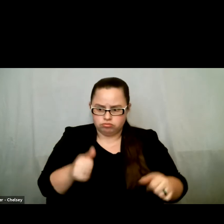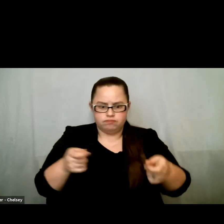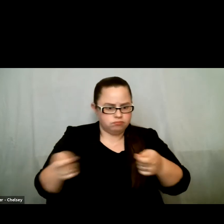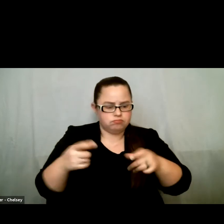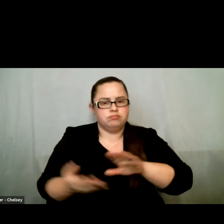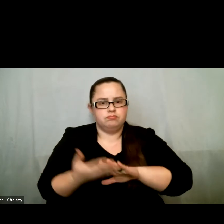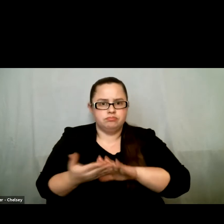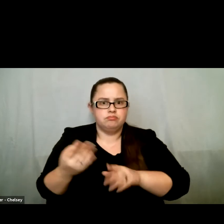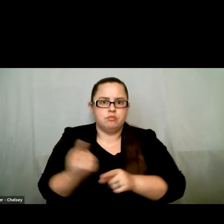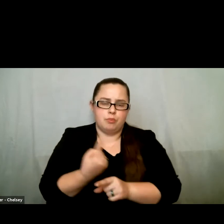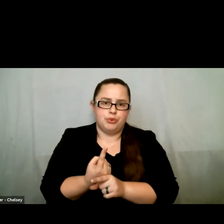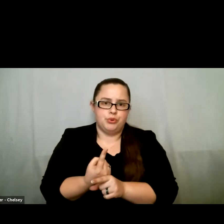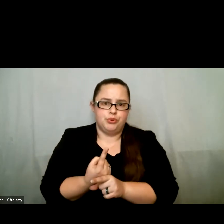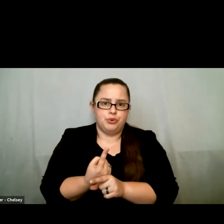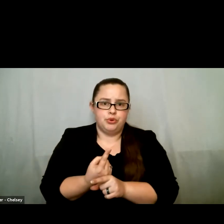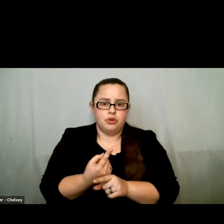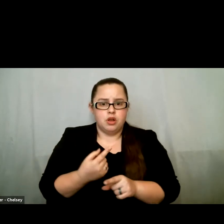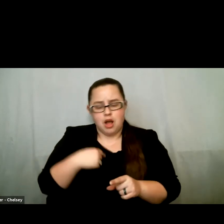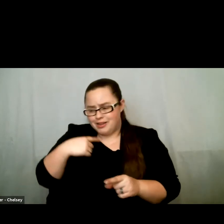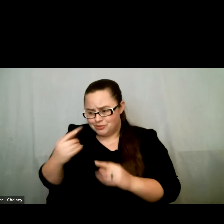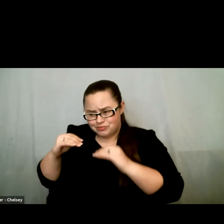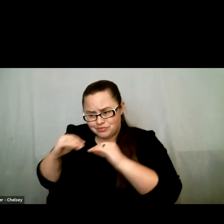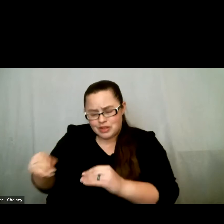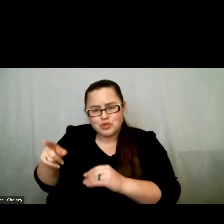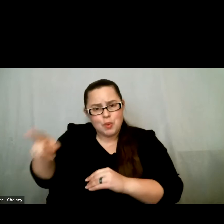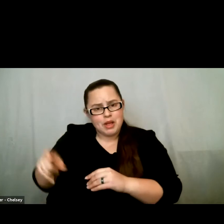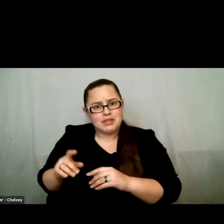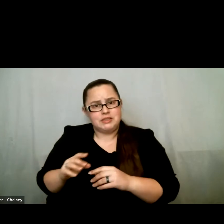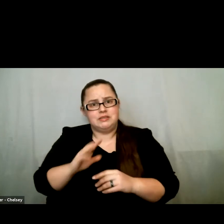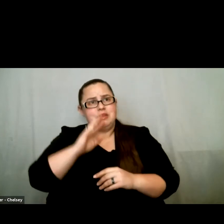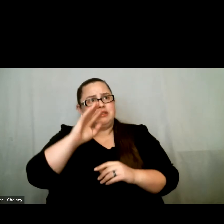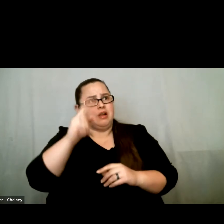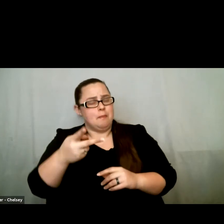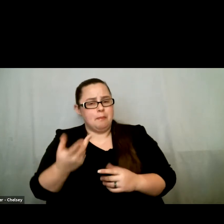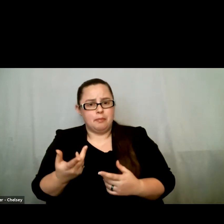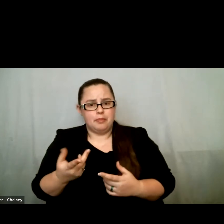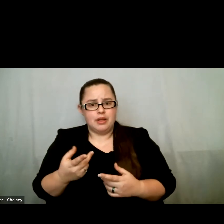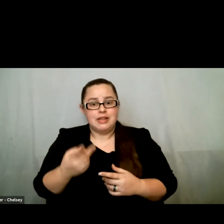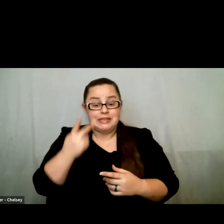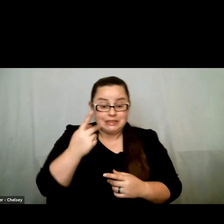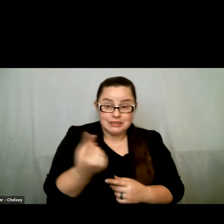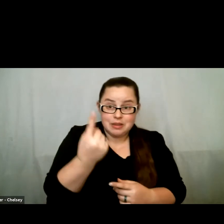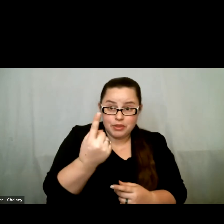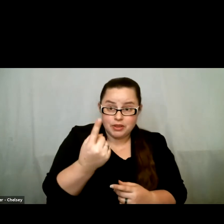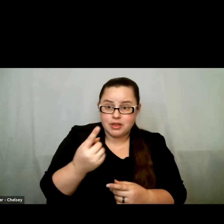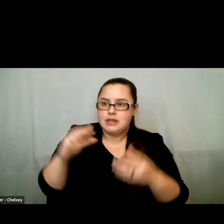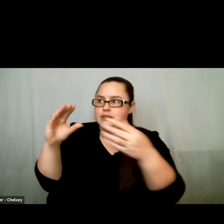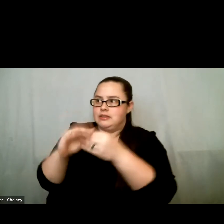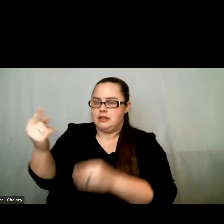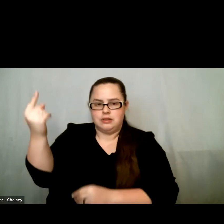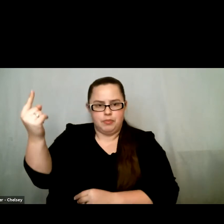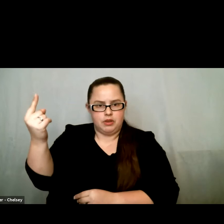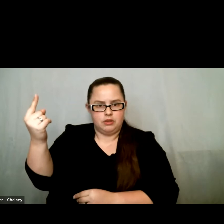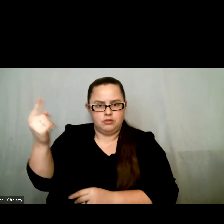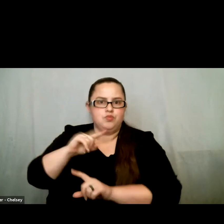have to speak up when they see or hear something racist. See something, say something. It's so true. I feel optimistic